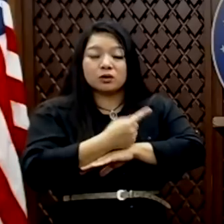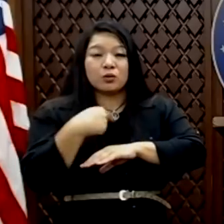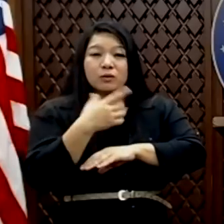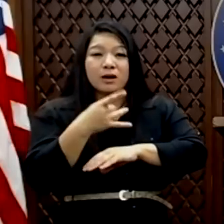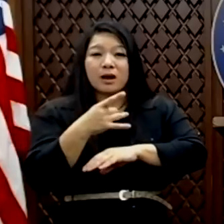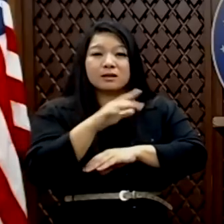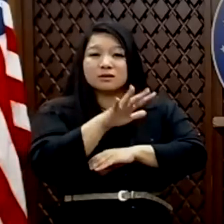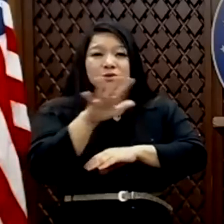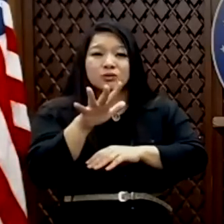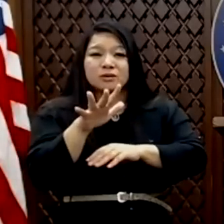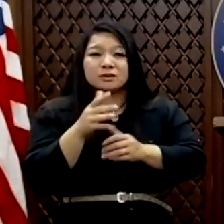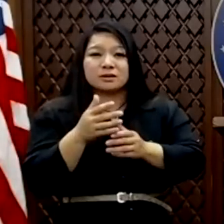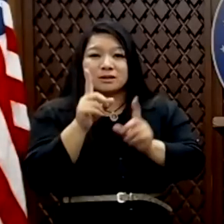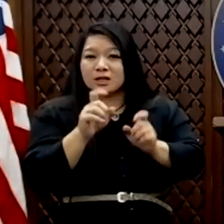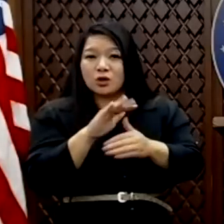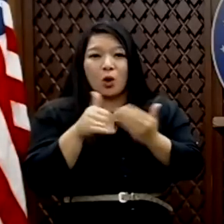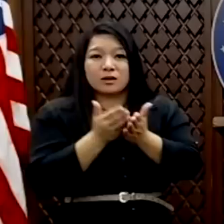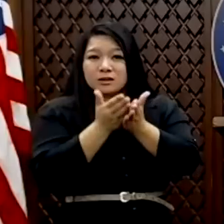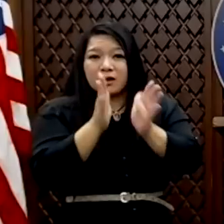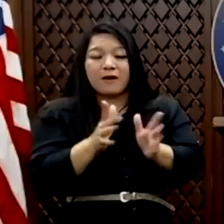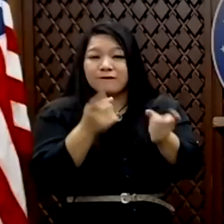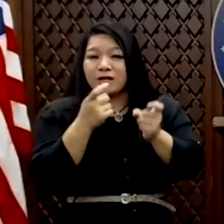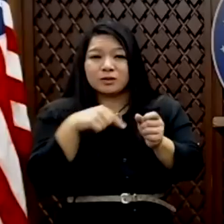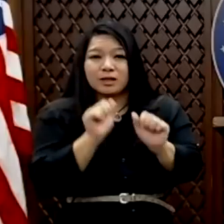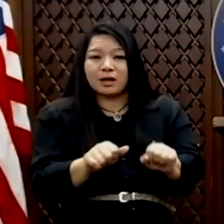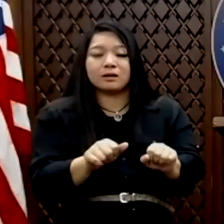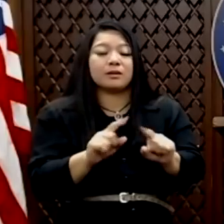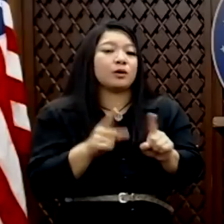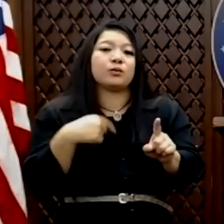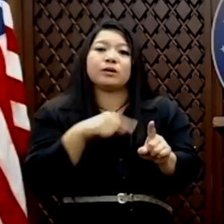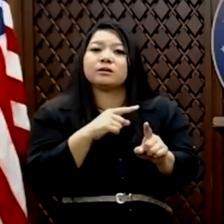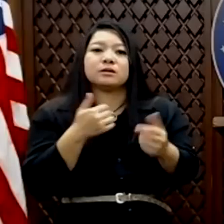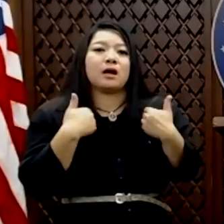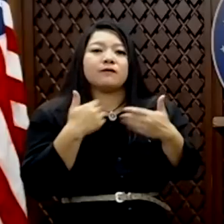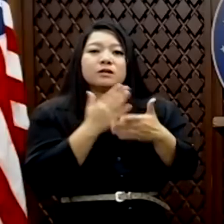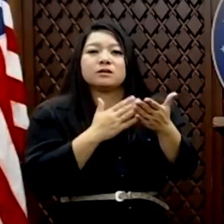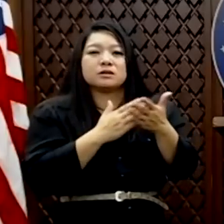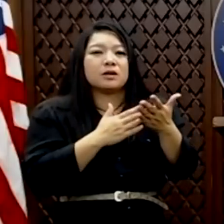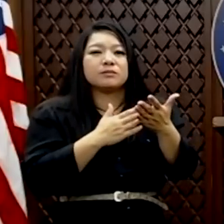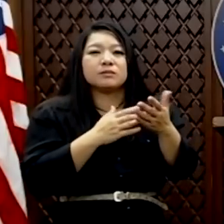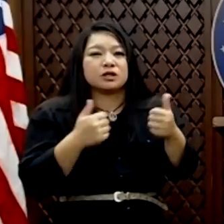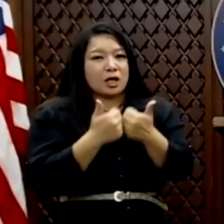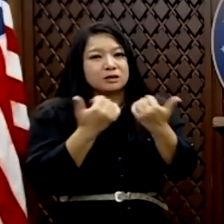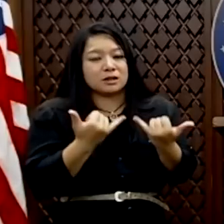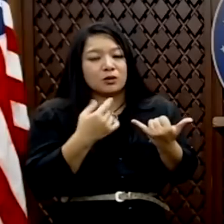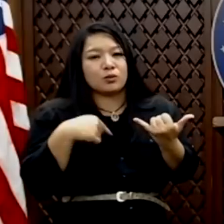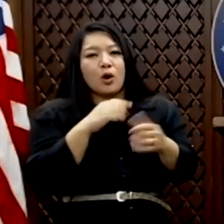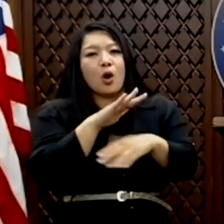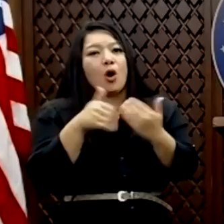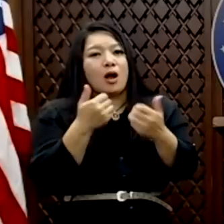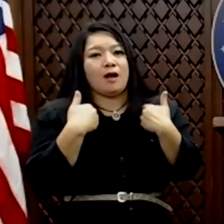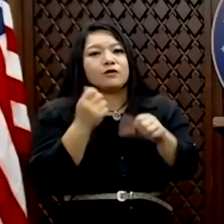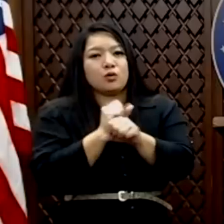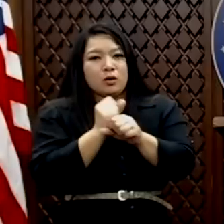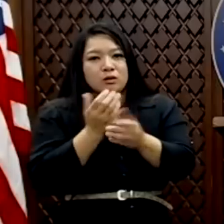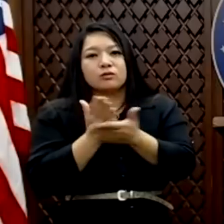test all the sailors as fast as we could. We just have some logistical challenges that we all have to work through. I